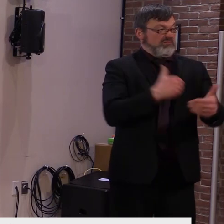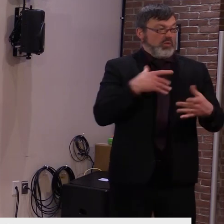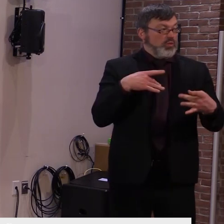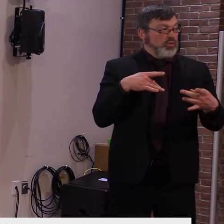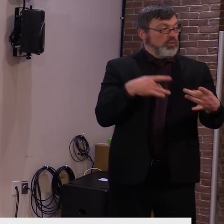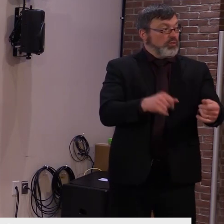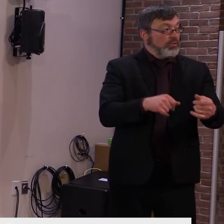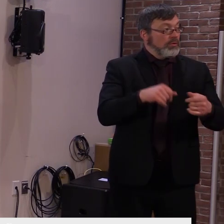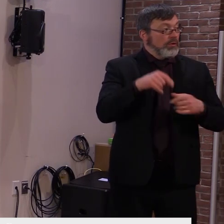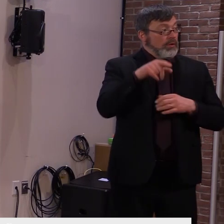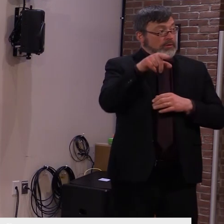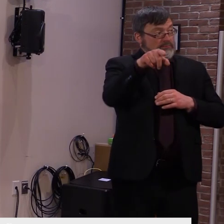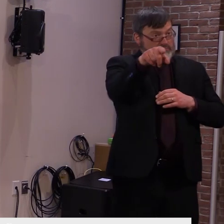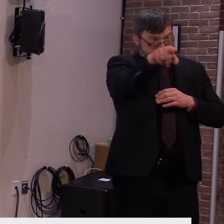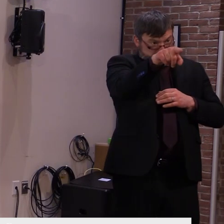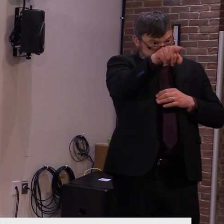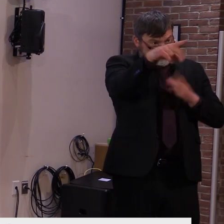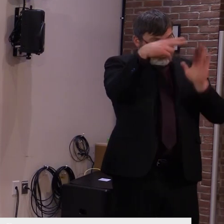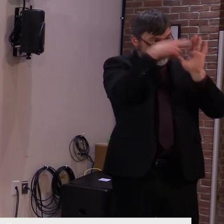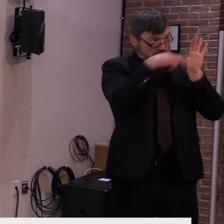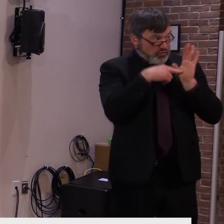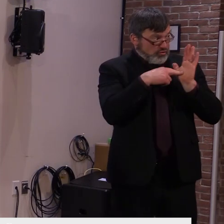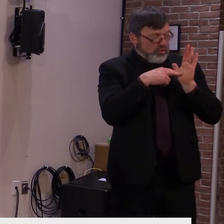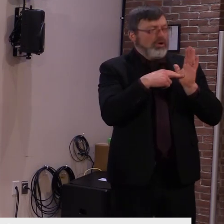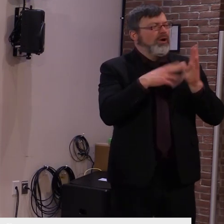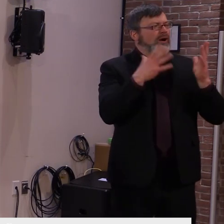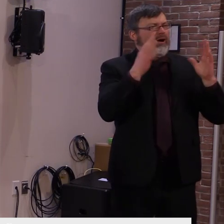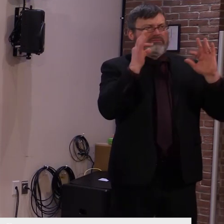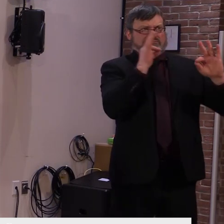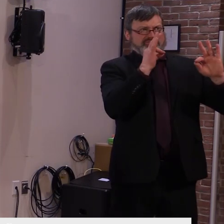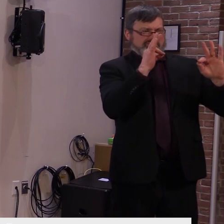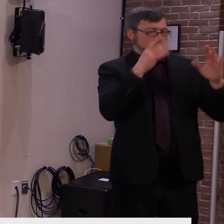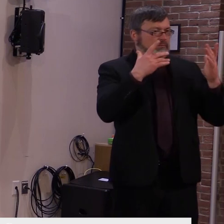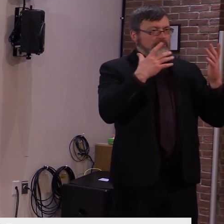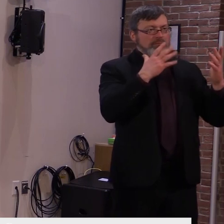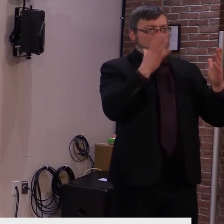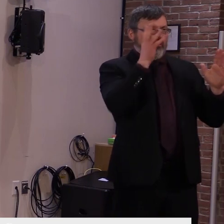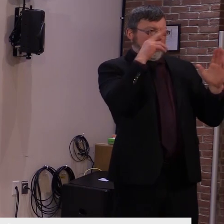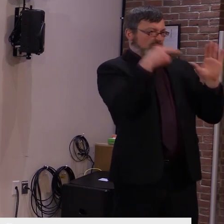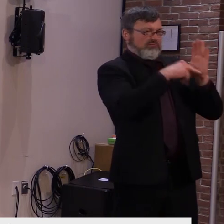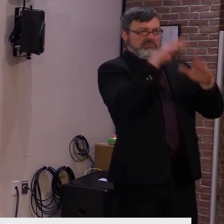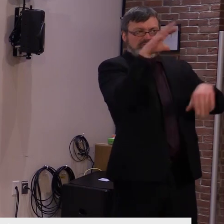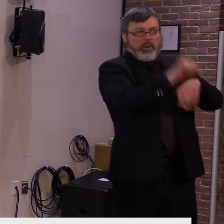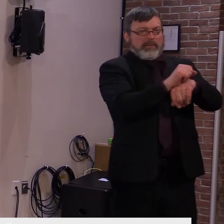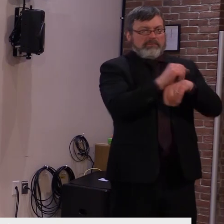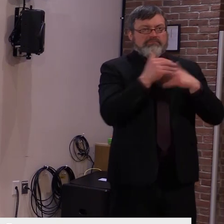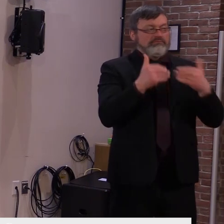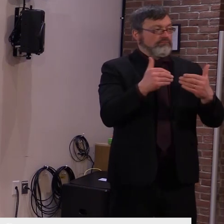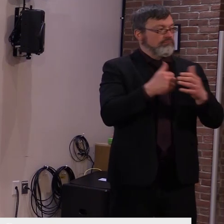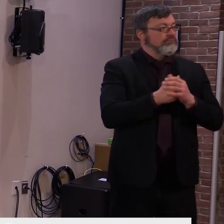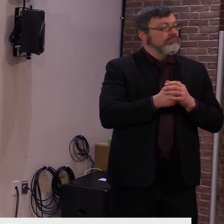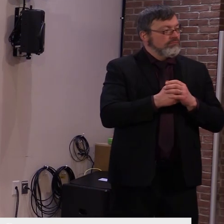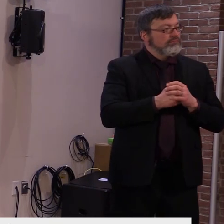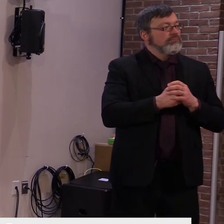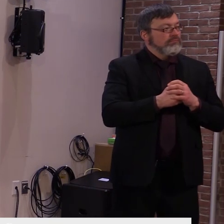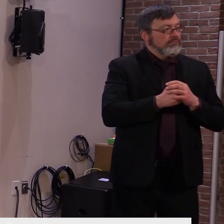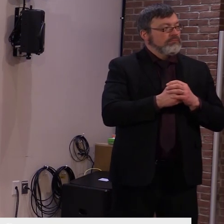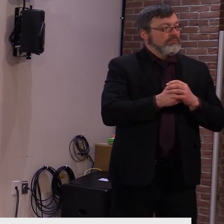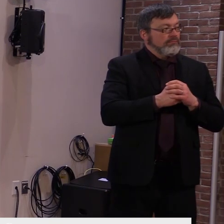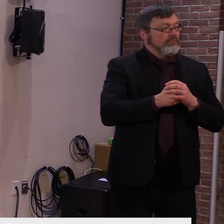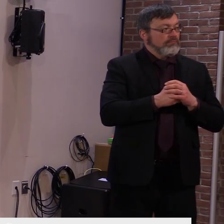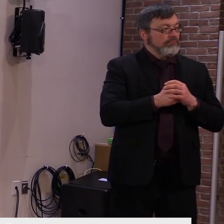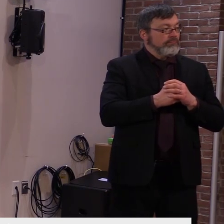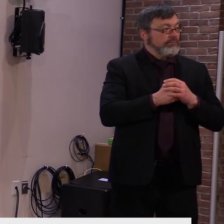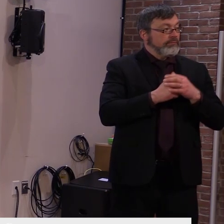other availability of registering as well. But to create an account or make an appointment, go to